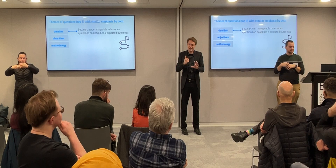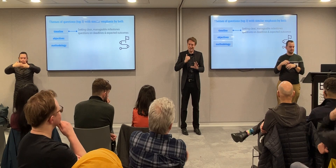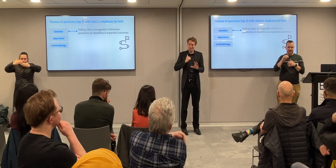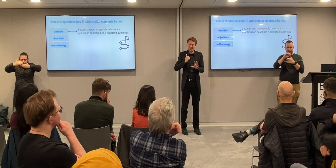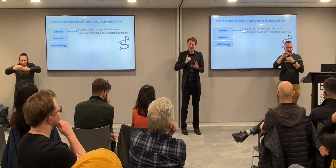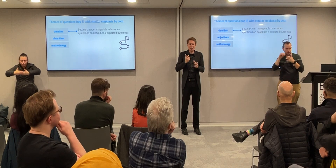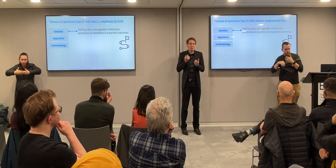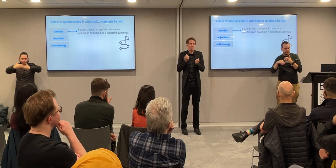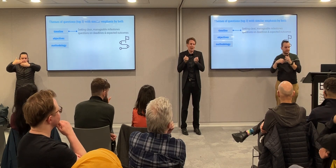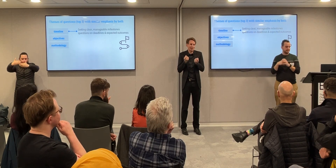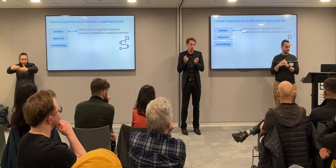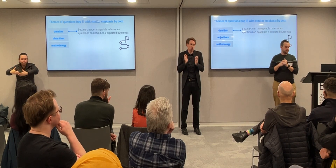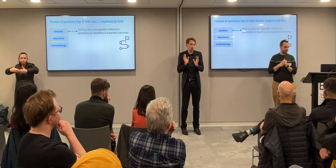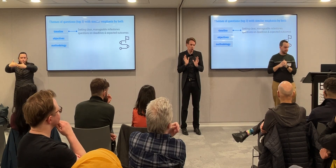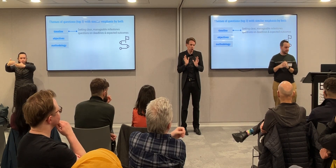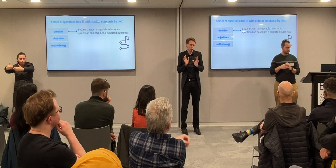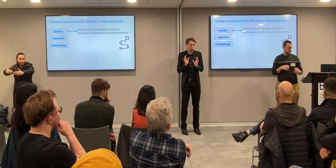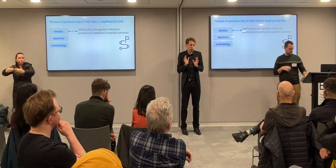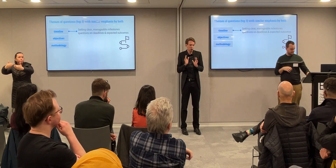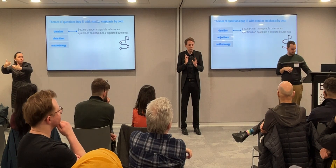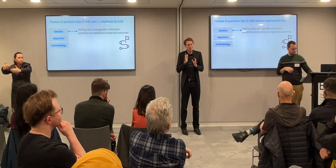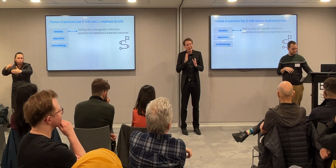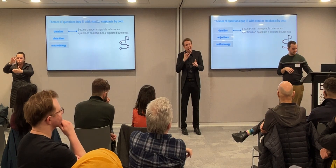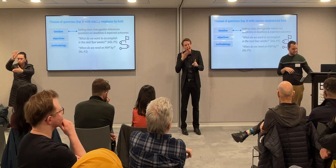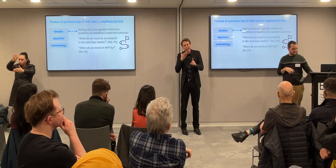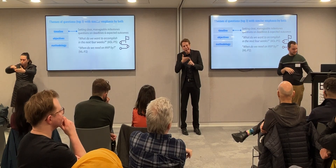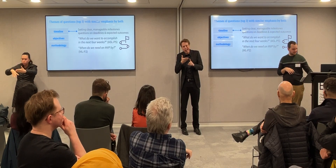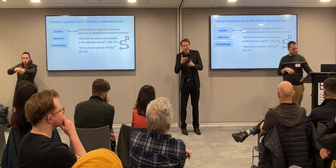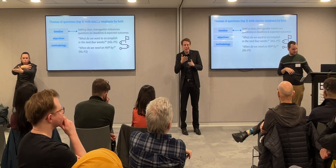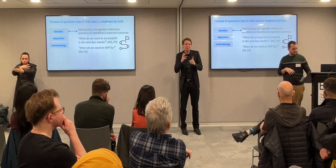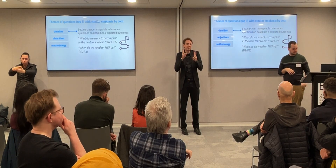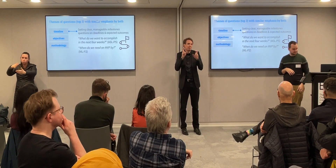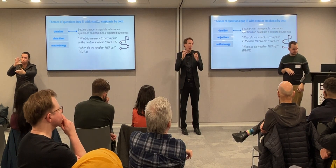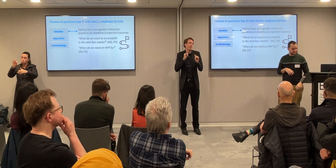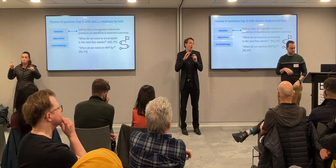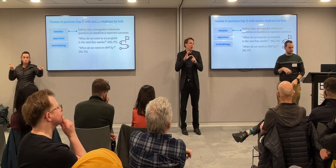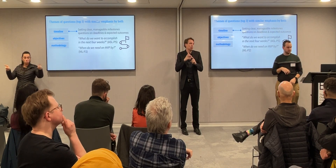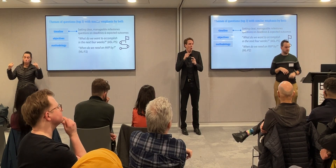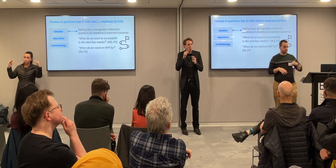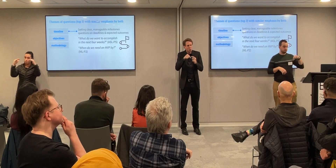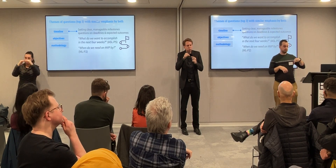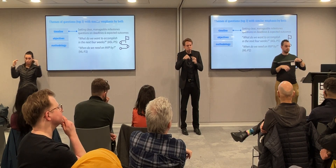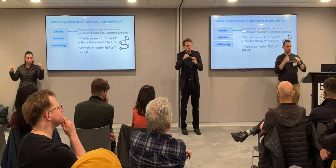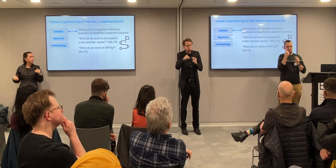milestones to be able to work on timelines and outcomes. This came up with both groups.